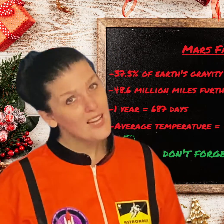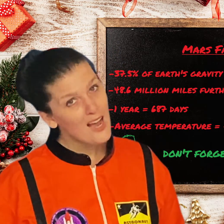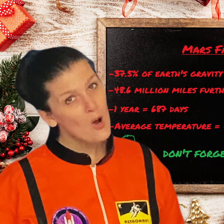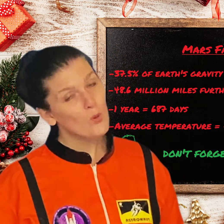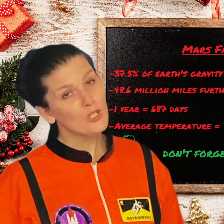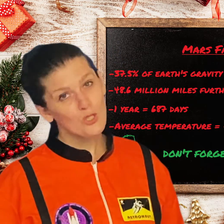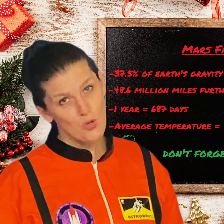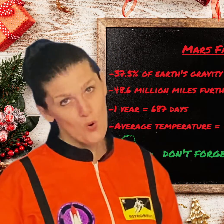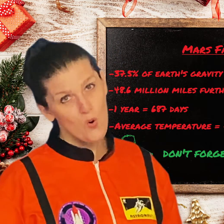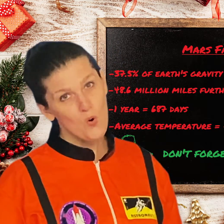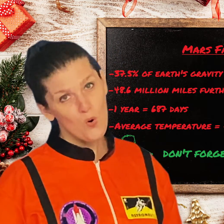3-hour